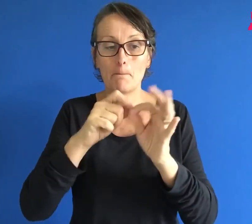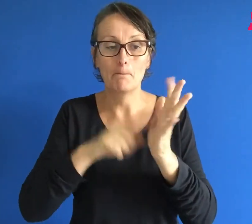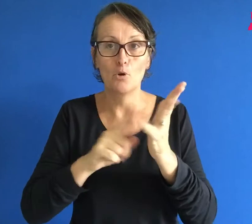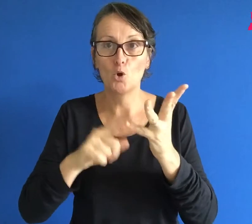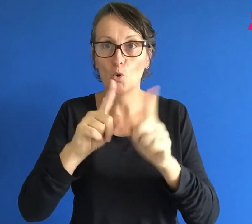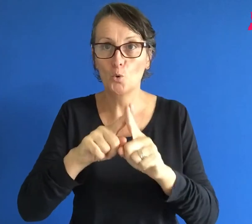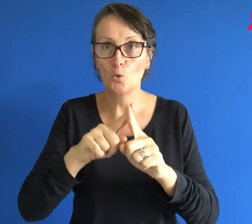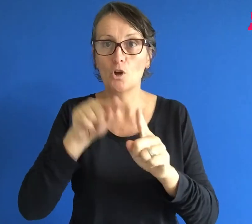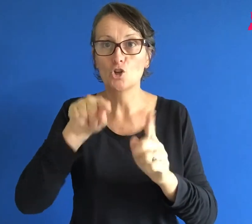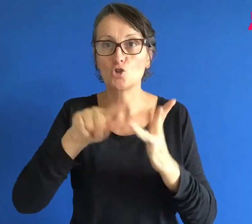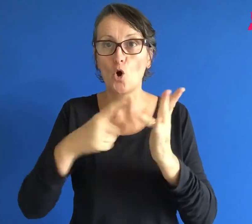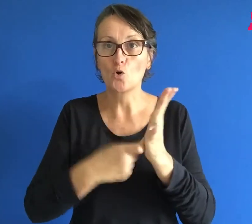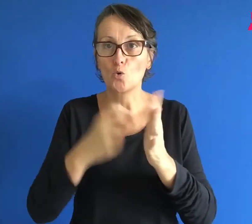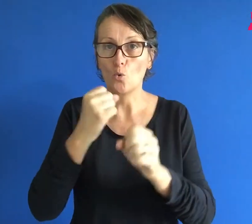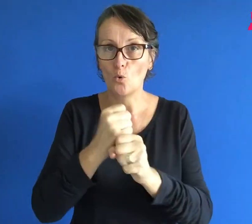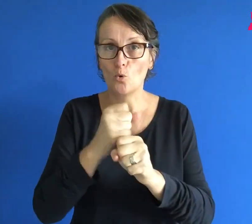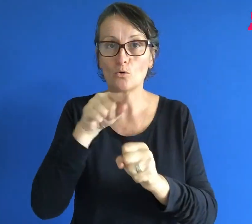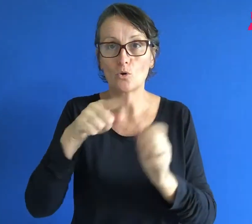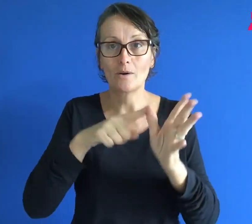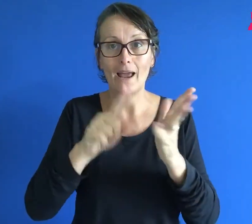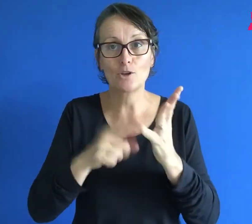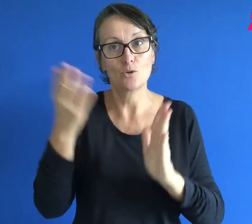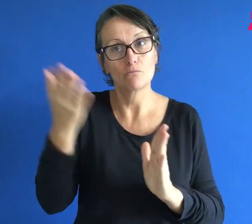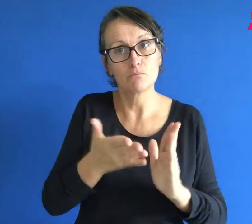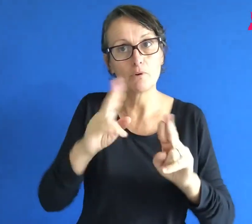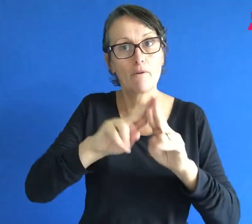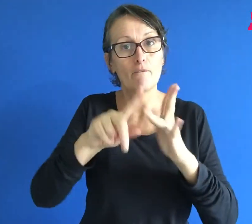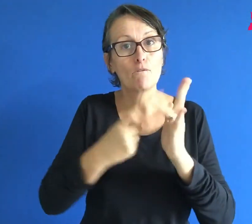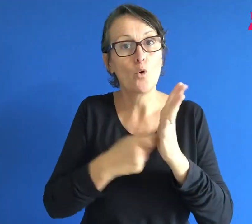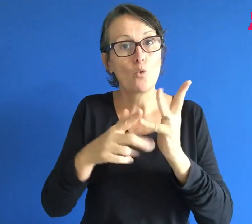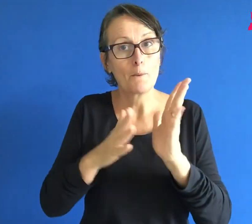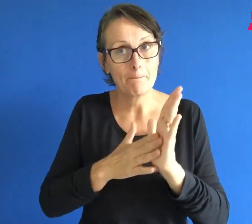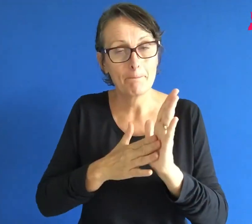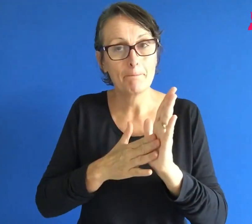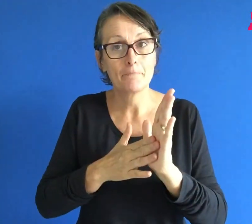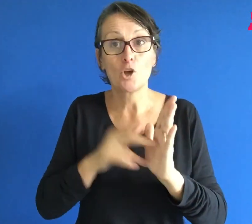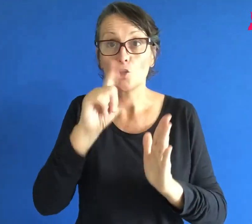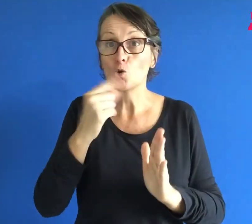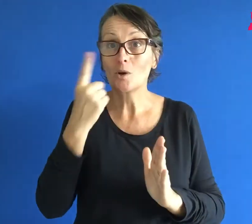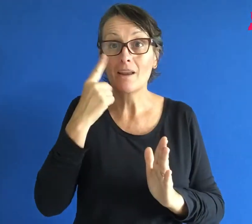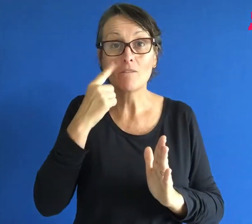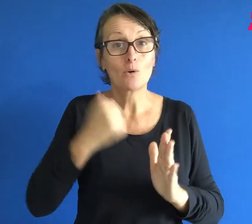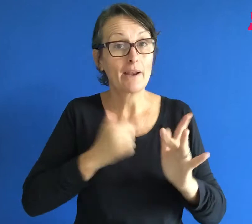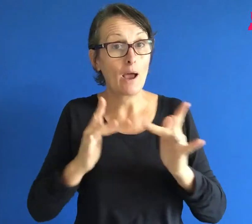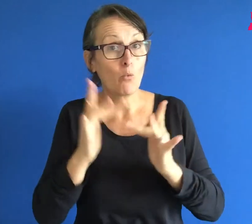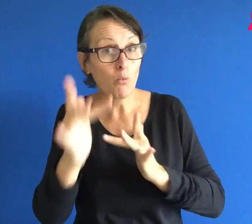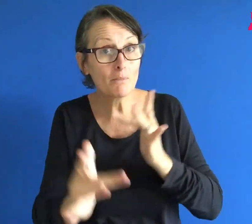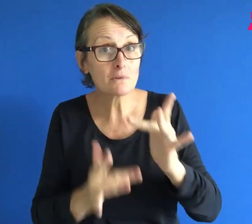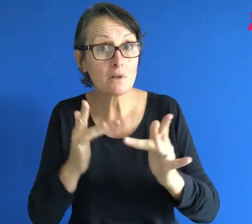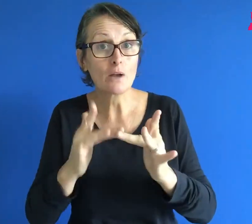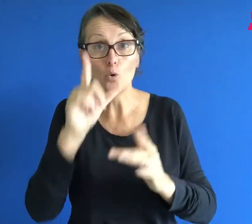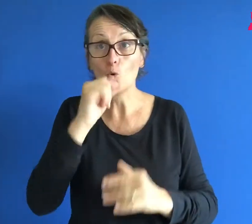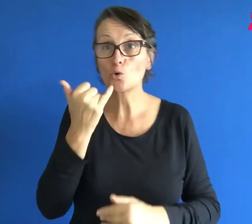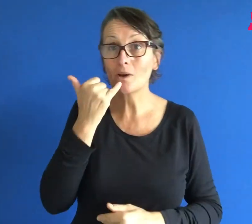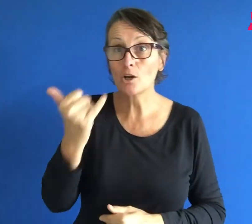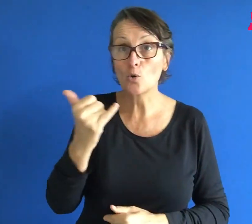beyondblue.org.au/forums. If you or anyone you know really need support, you can visit our website or call our support service on 1300